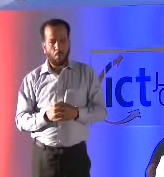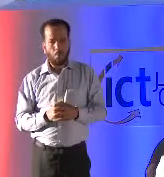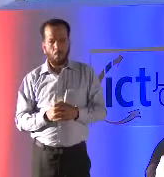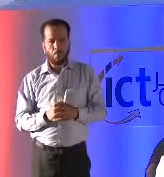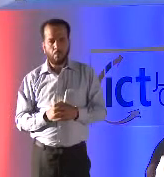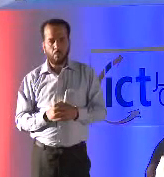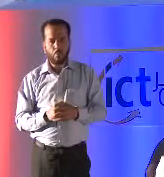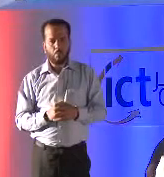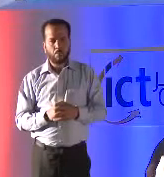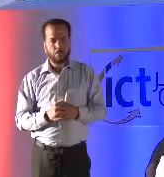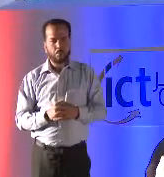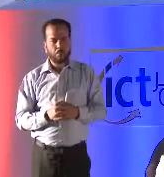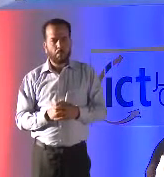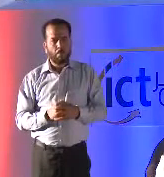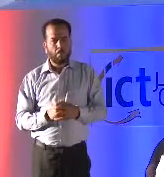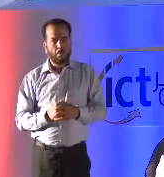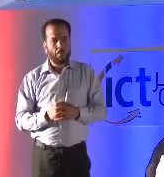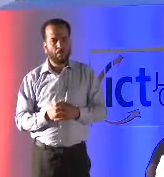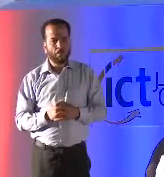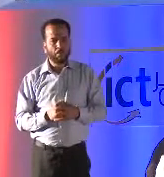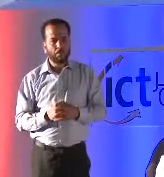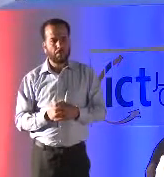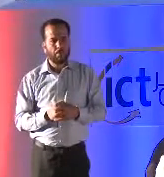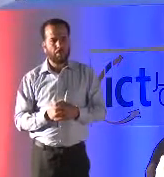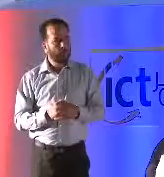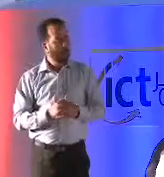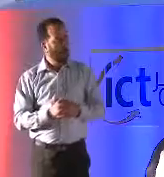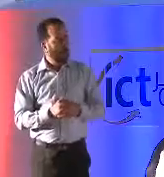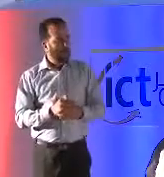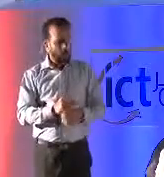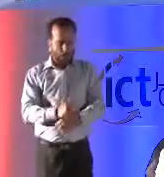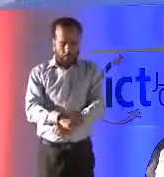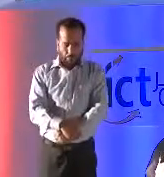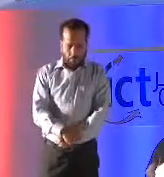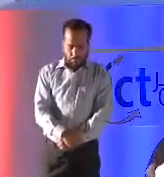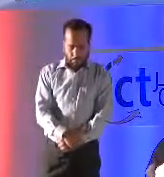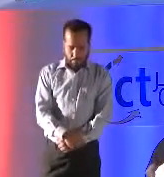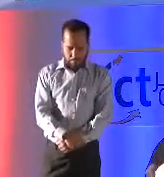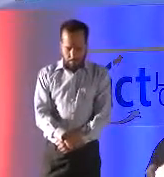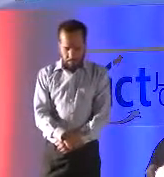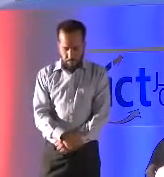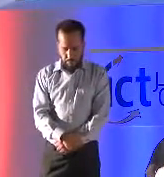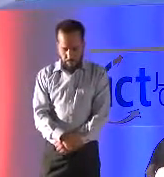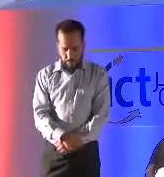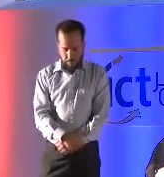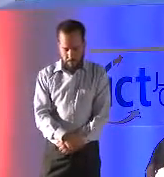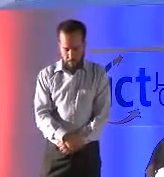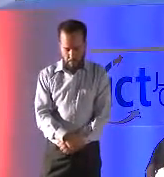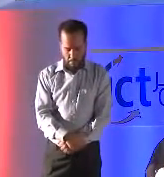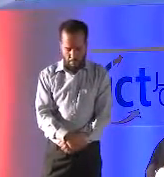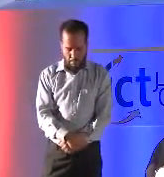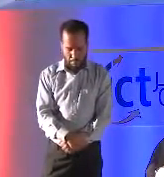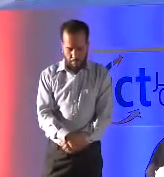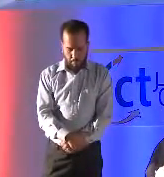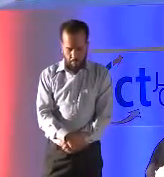several things, and I would like to kind of focus on a fact, and maybe we can